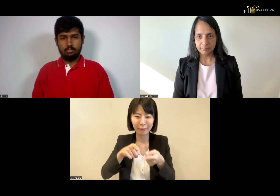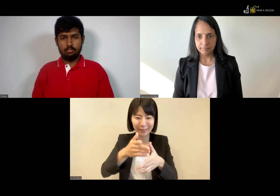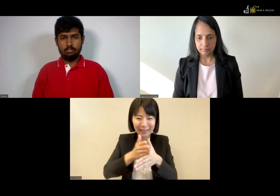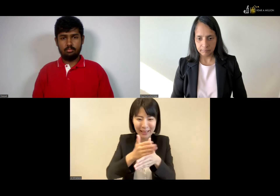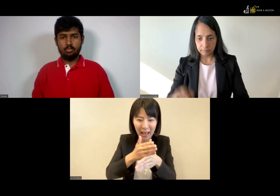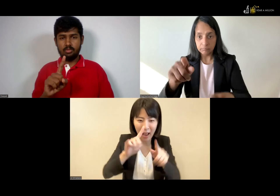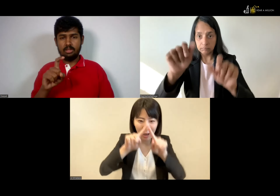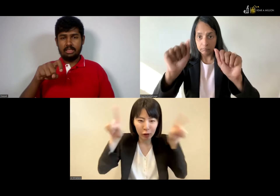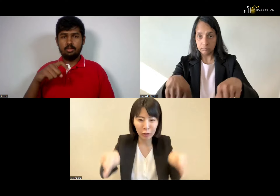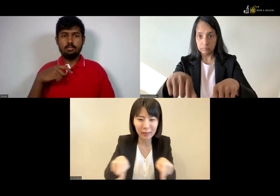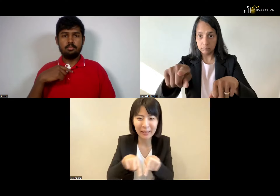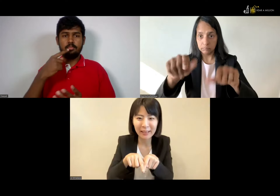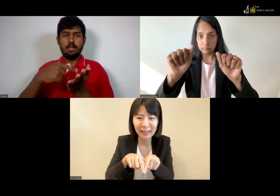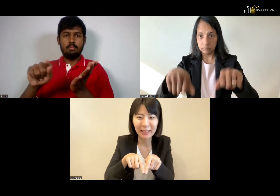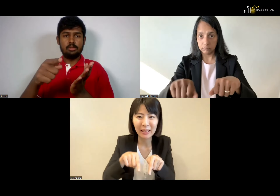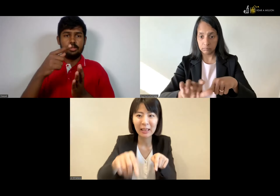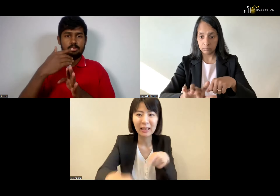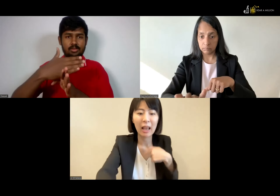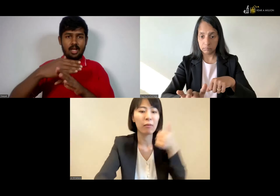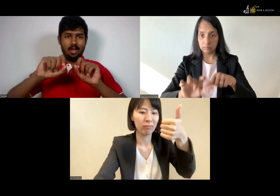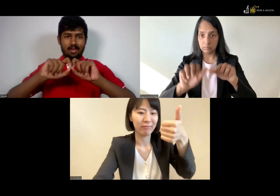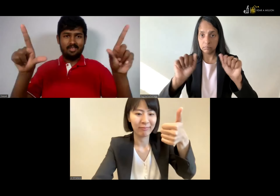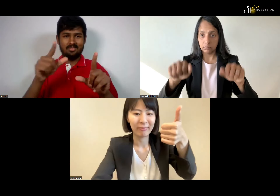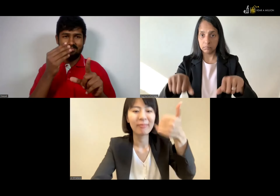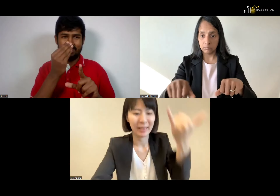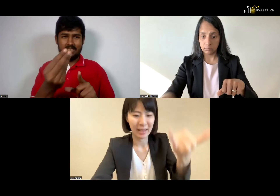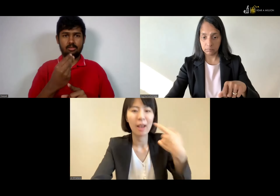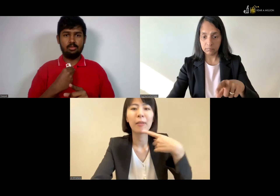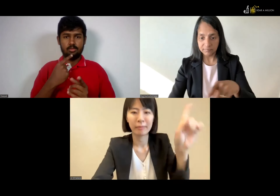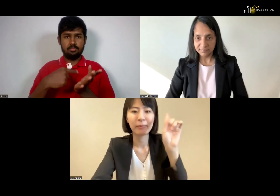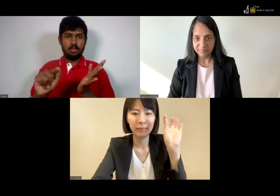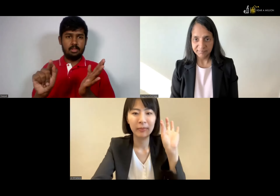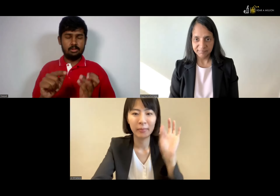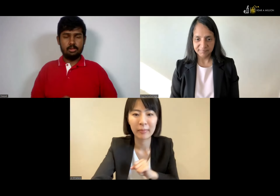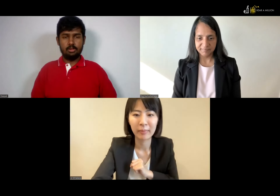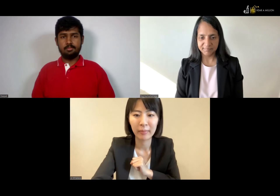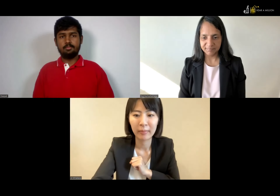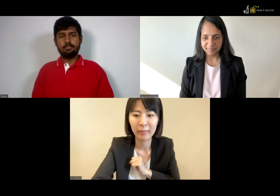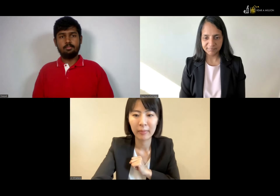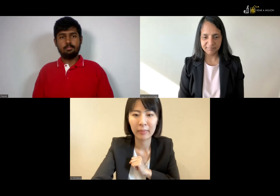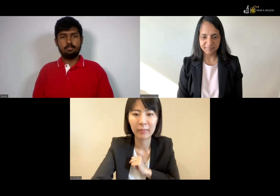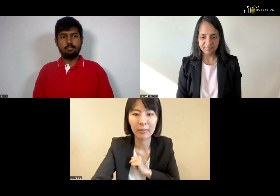I need permission to share the screen. Can someone give me the permission? Okay, now I have it.